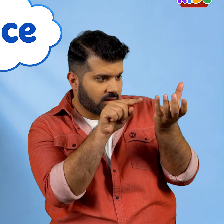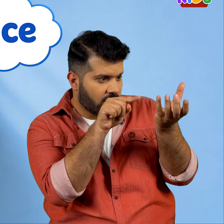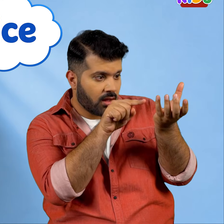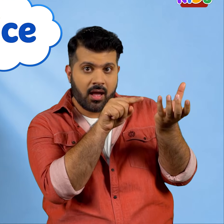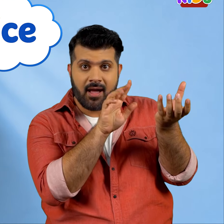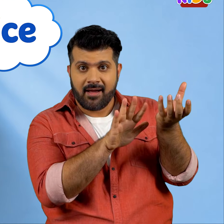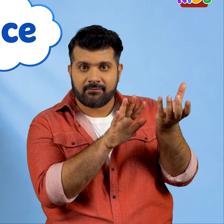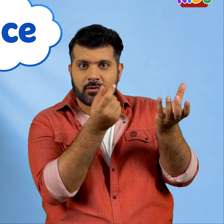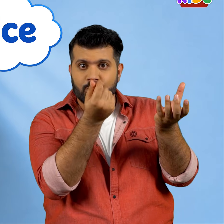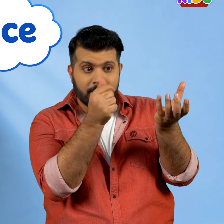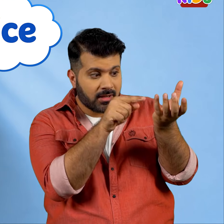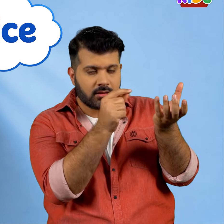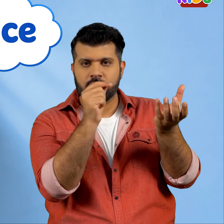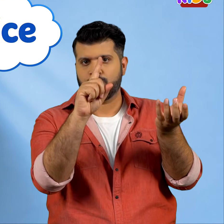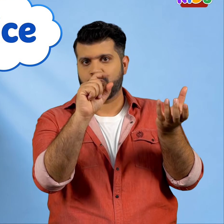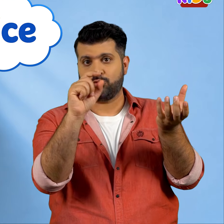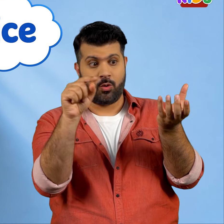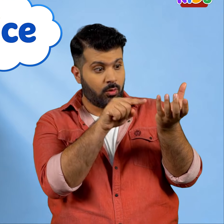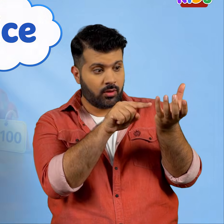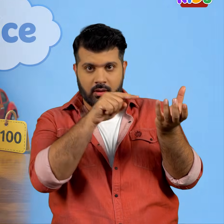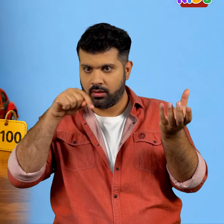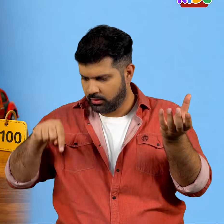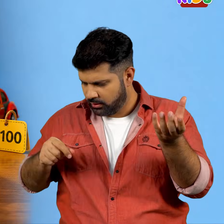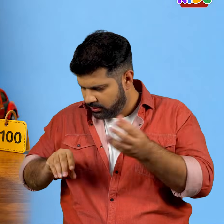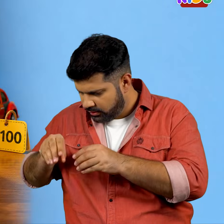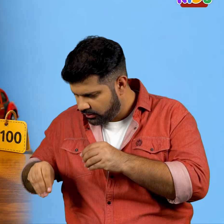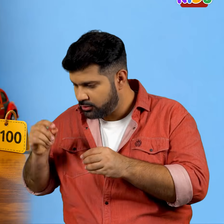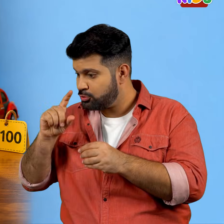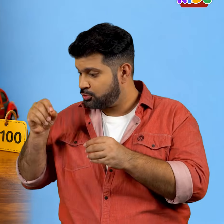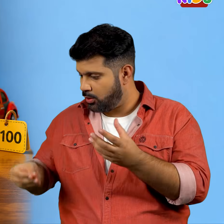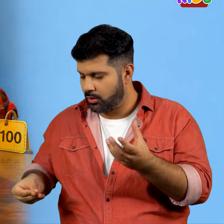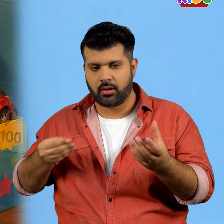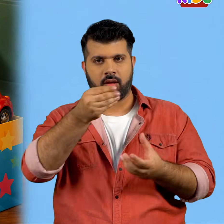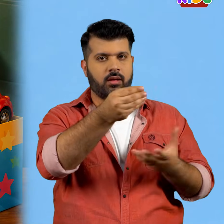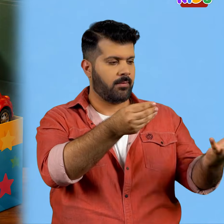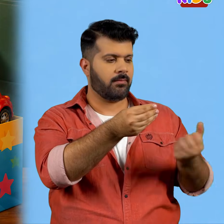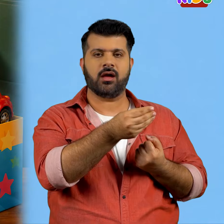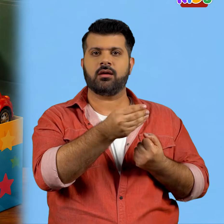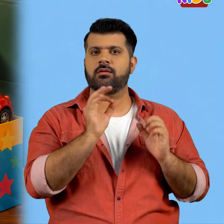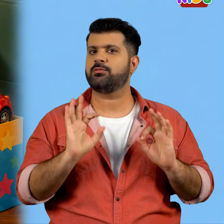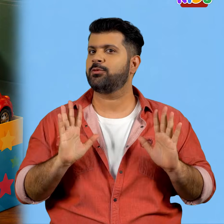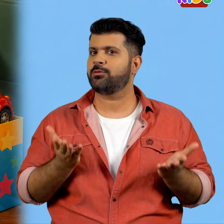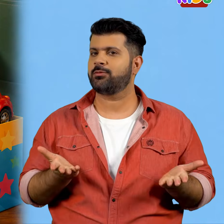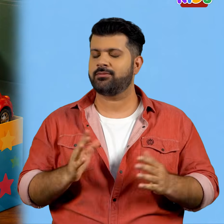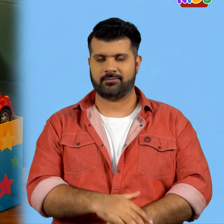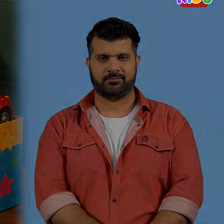If it says 100 rupees, you then check how much money you have. If you have 100 rupees, you pay 100 rupees and buy the